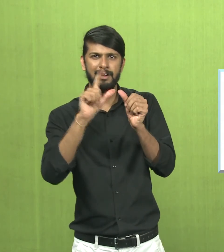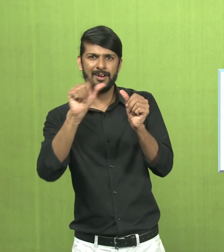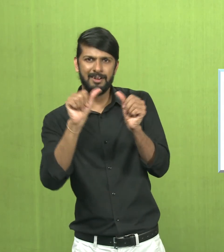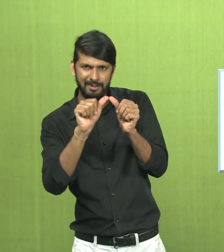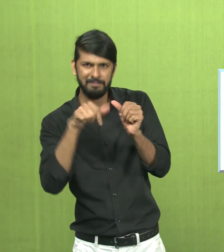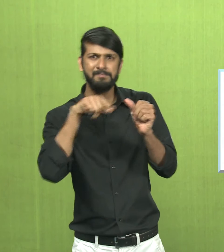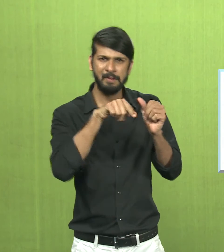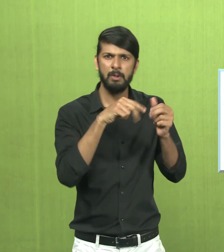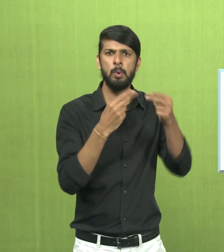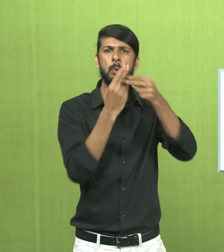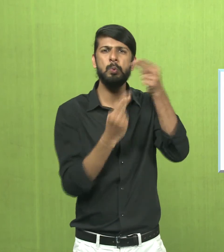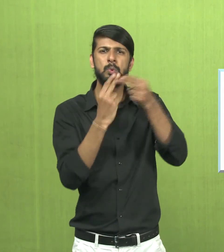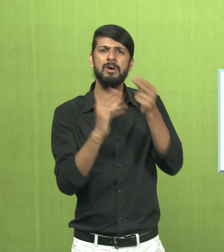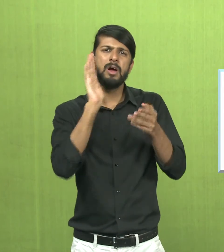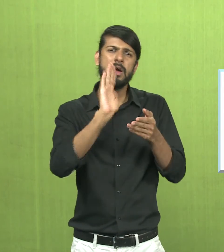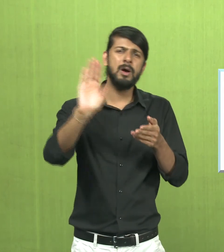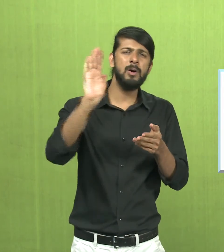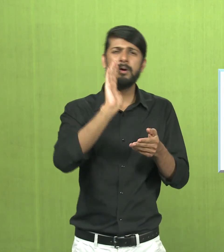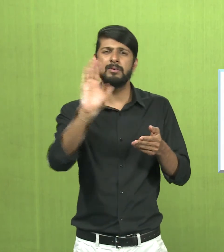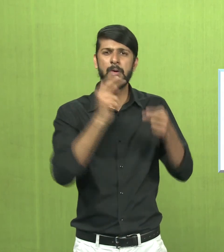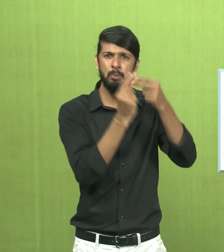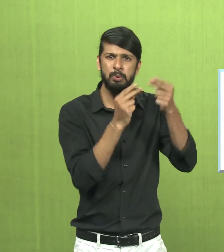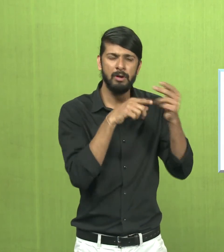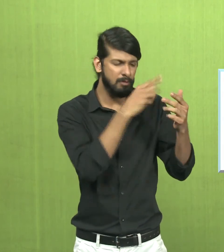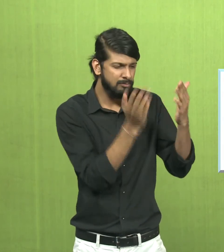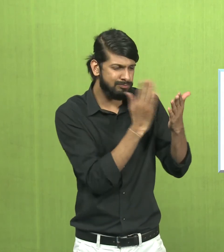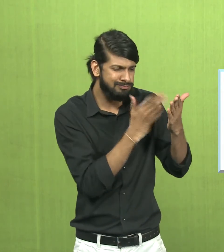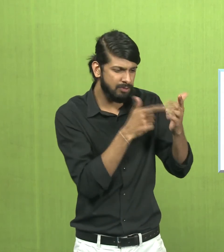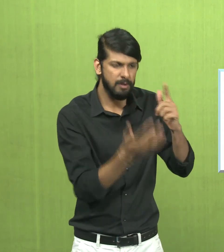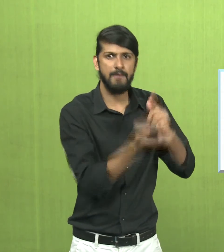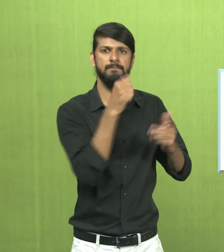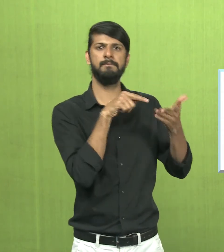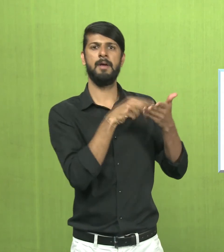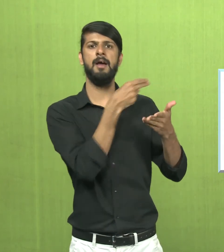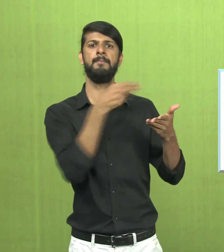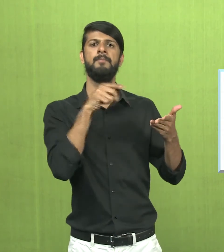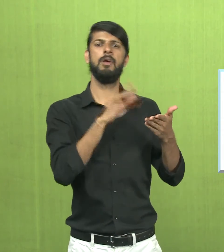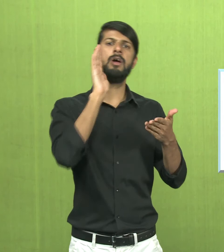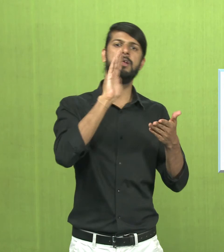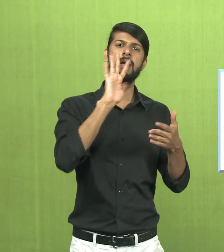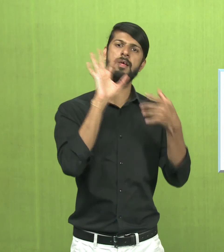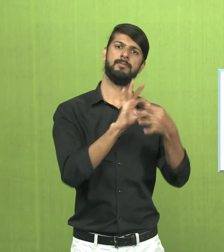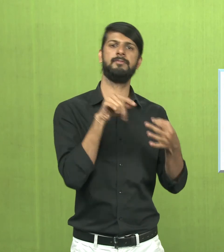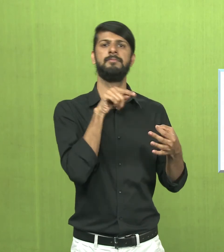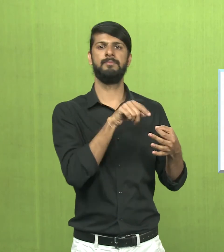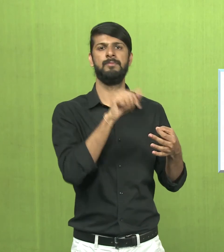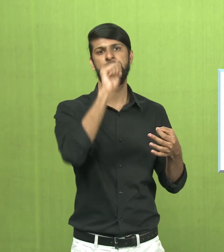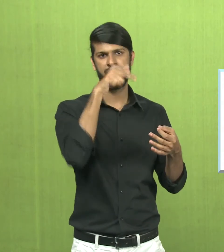This painting is from the Ragamala series, which is an album focusing on the mode of Indian classical